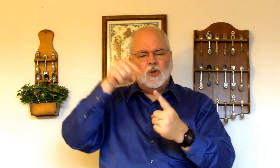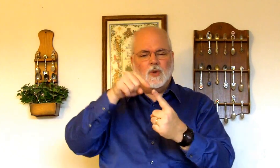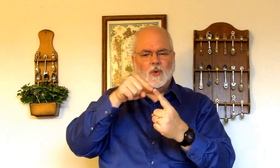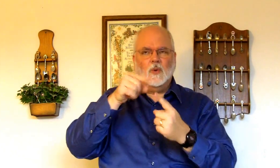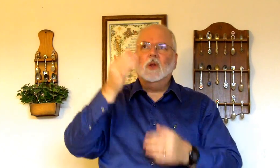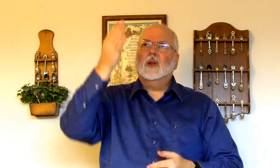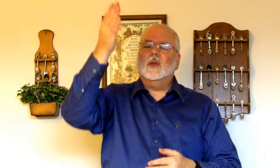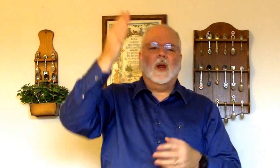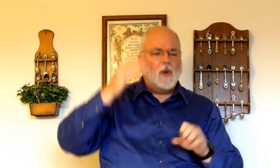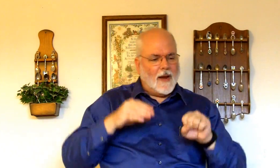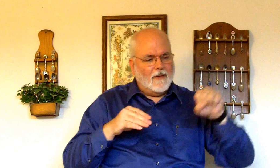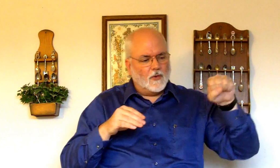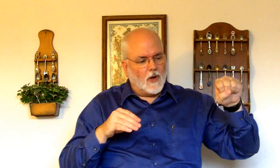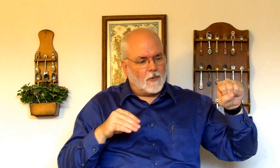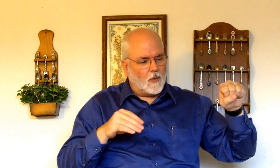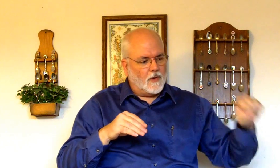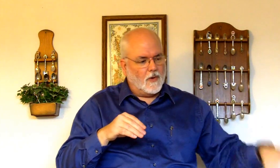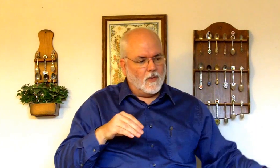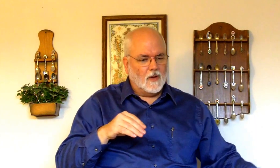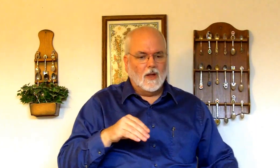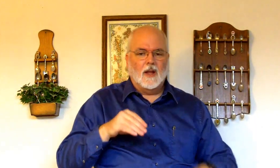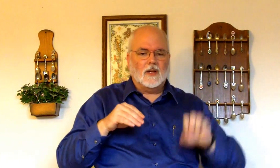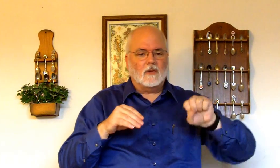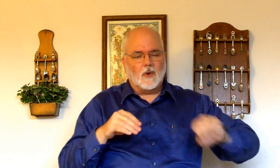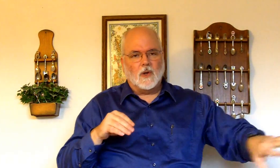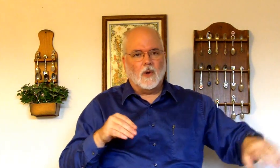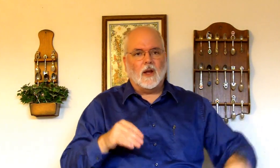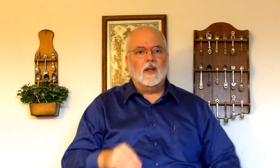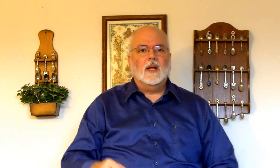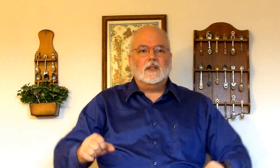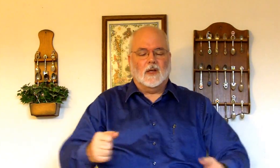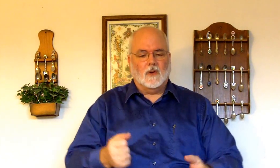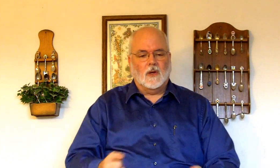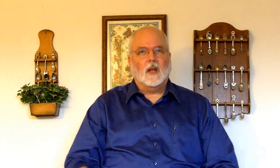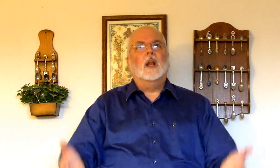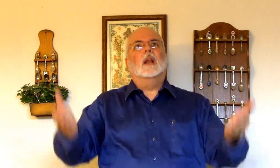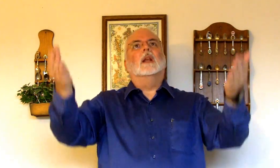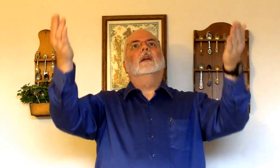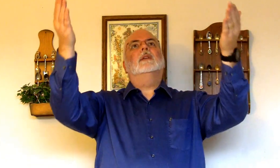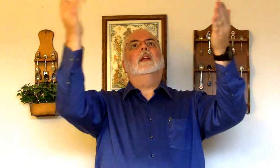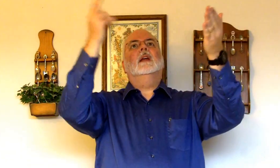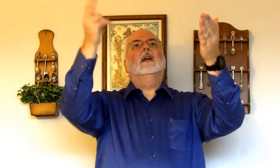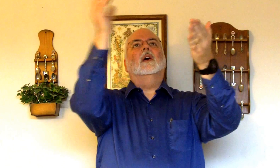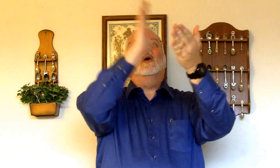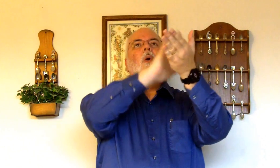To you. And we might even drop the word to. Just throw it away. So, lifting